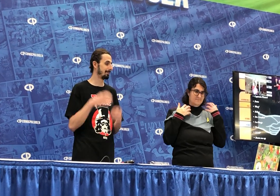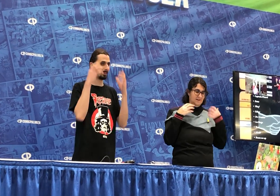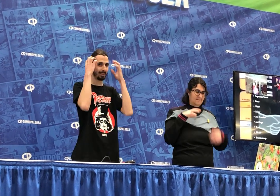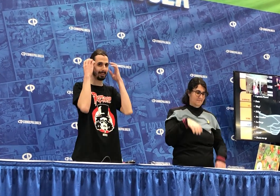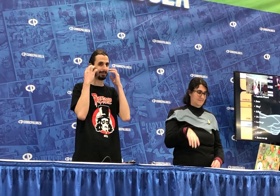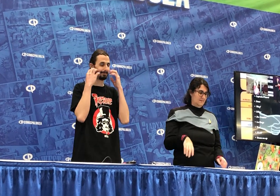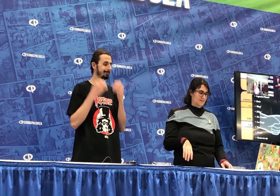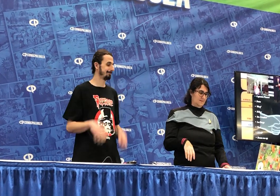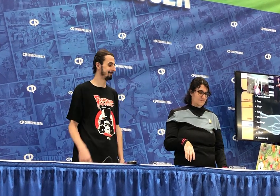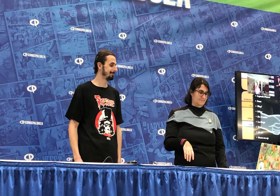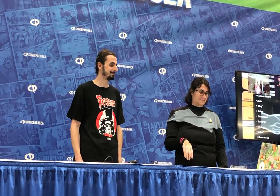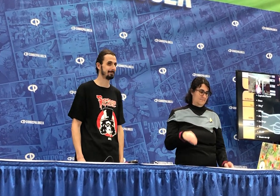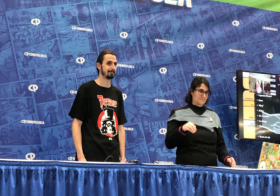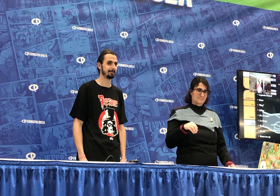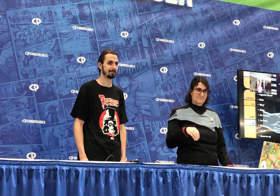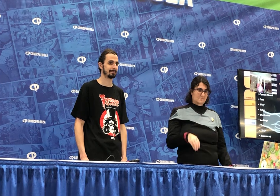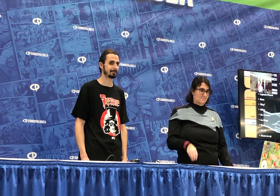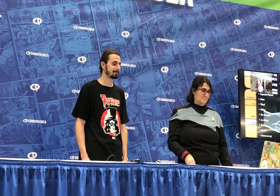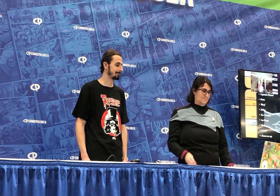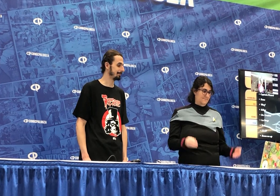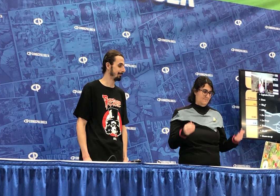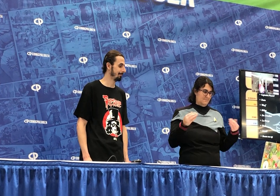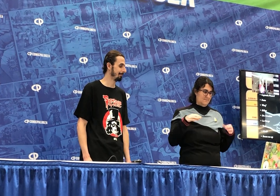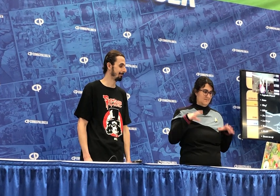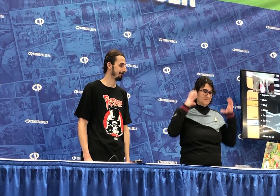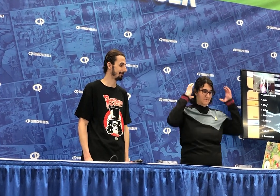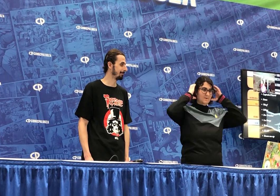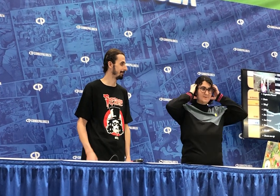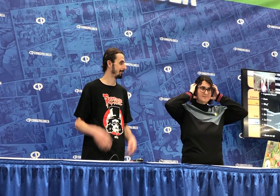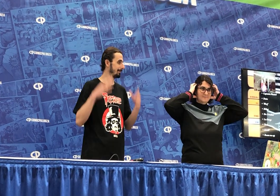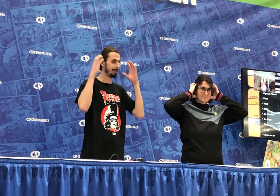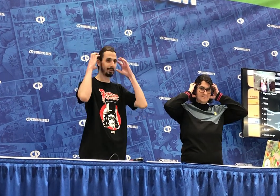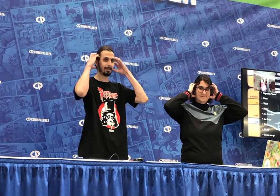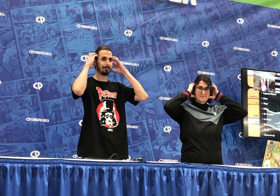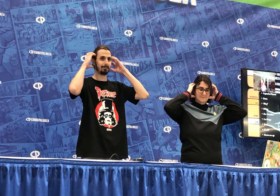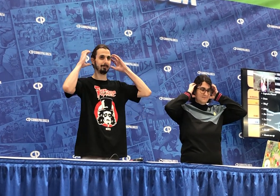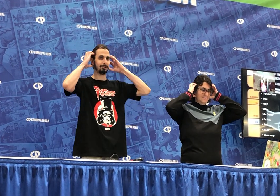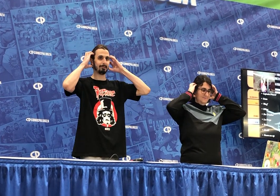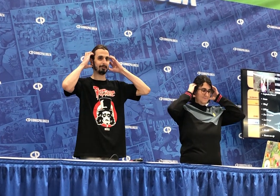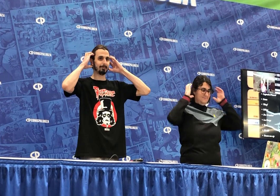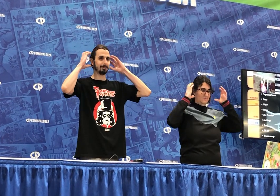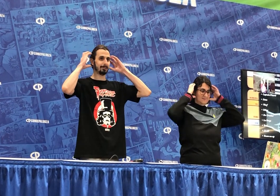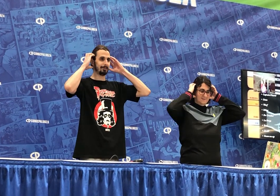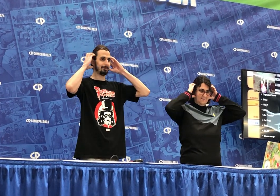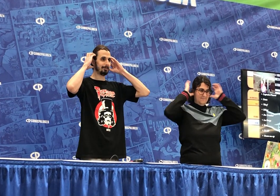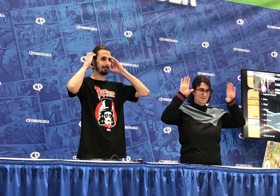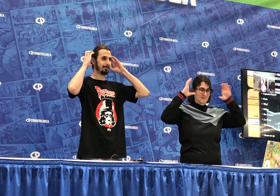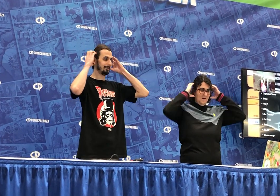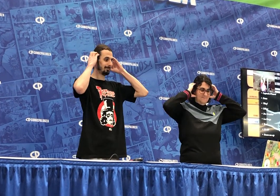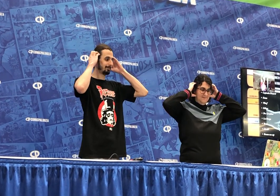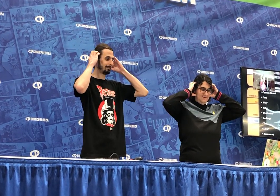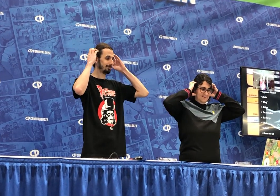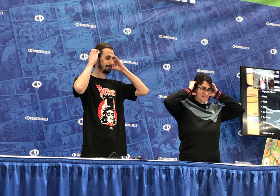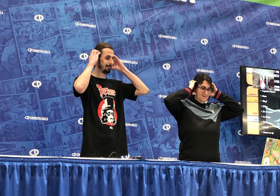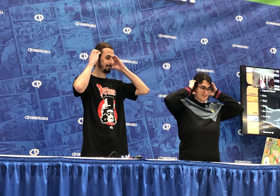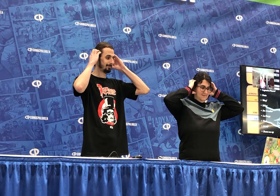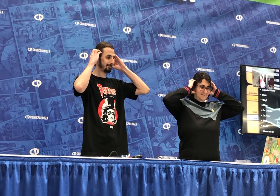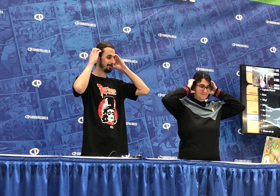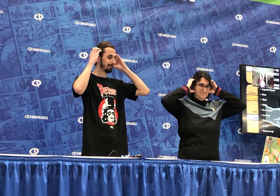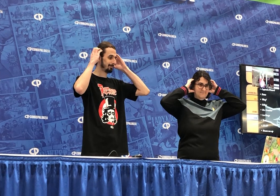And then with an E, like all the dots from her race. Quark. Quark, because of his big ears on the side.